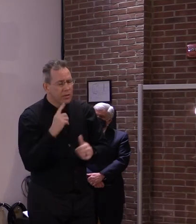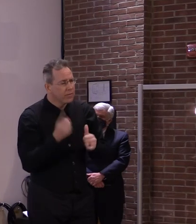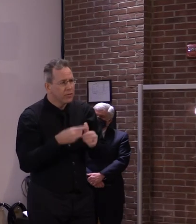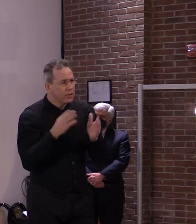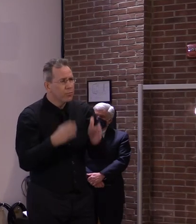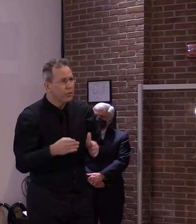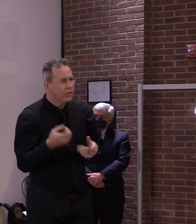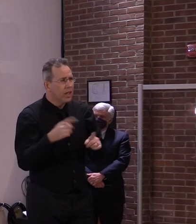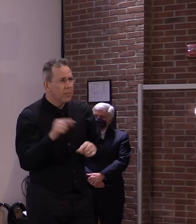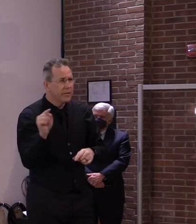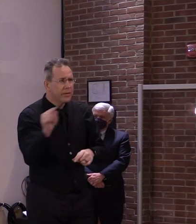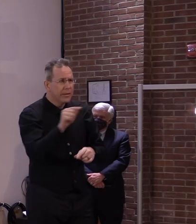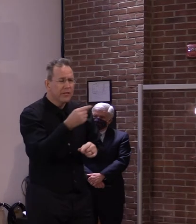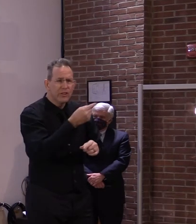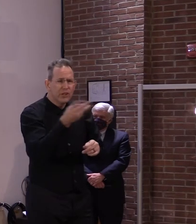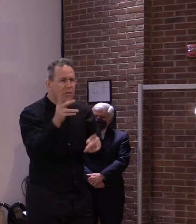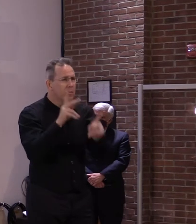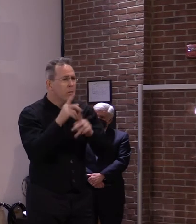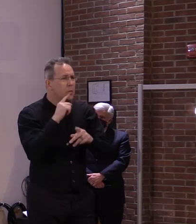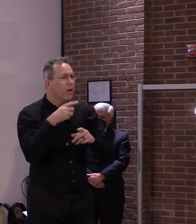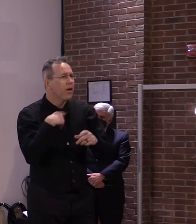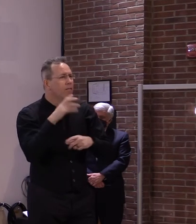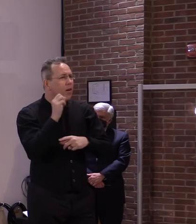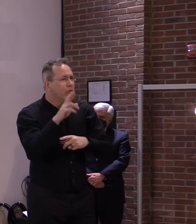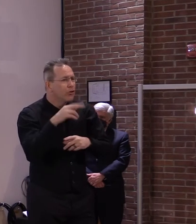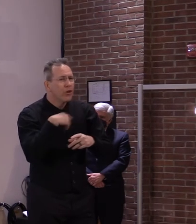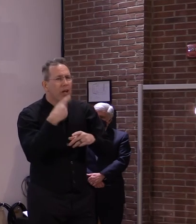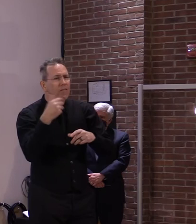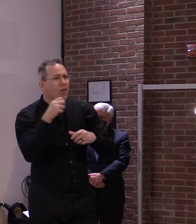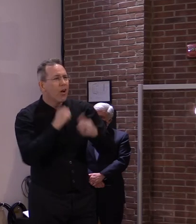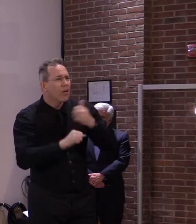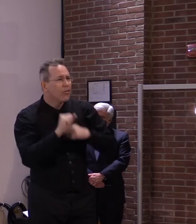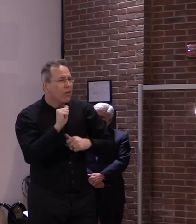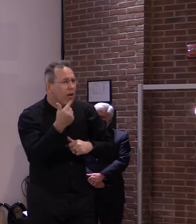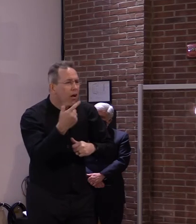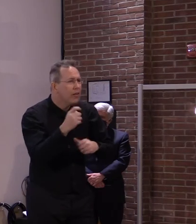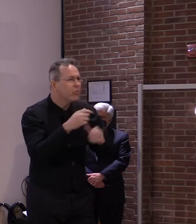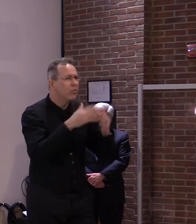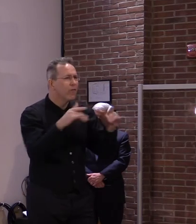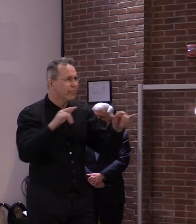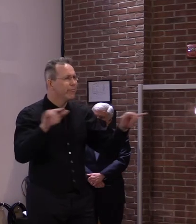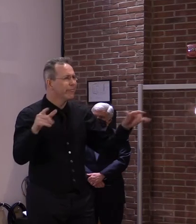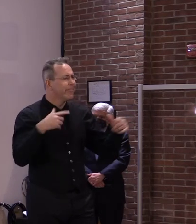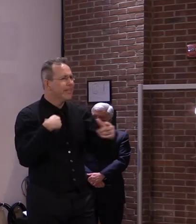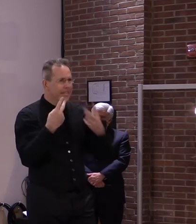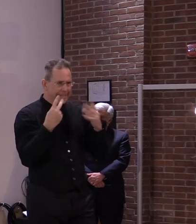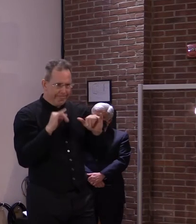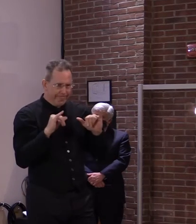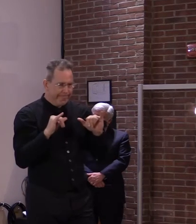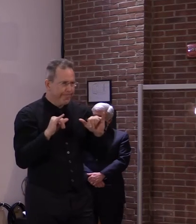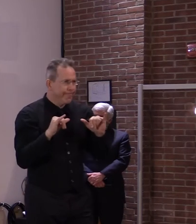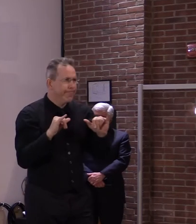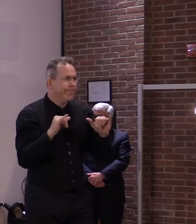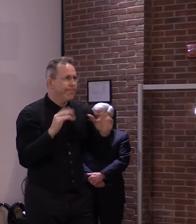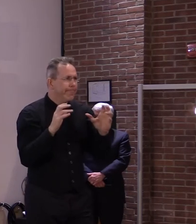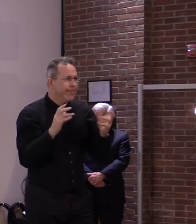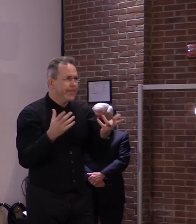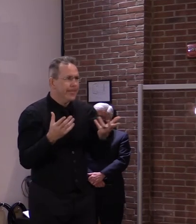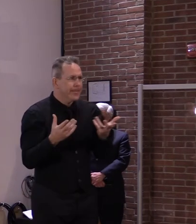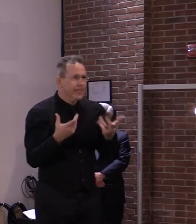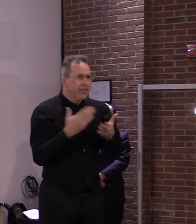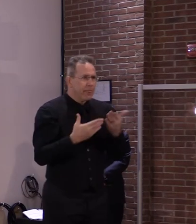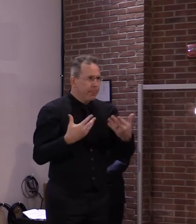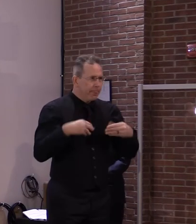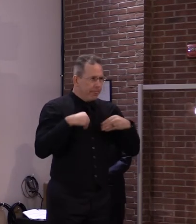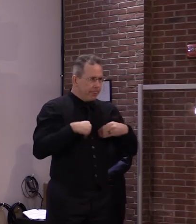or any other disease or require more chronic care due to some congenital or developmental disability